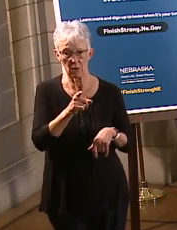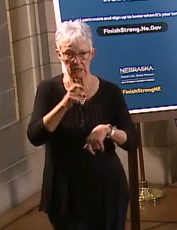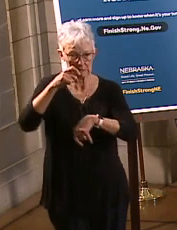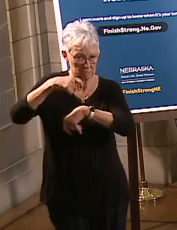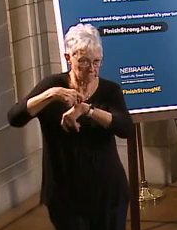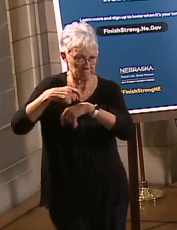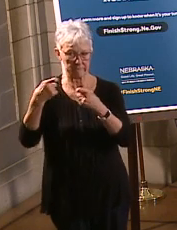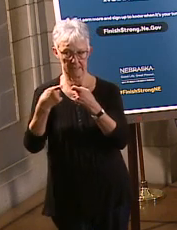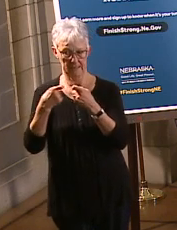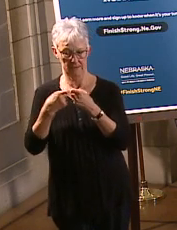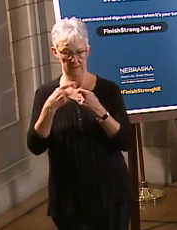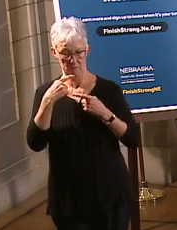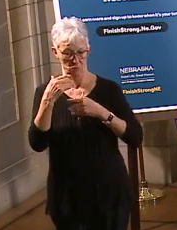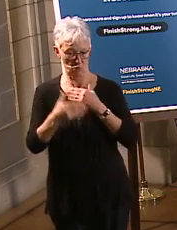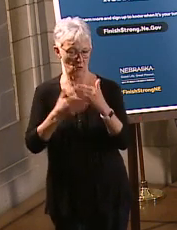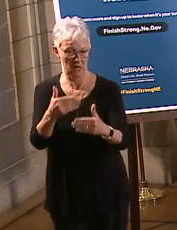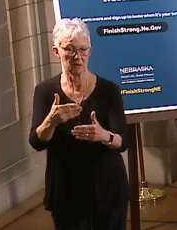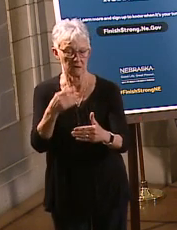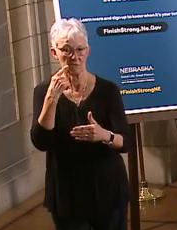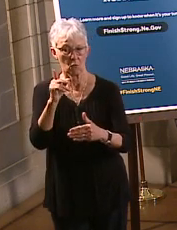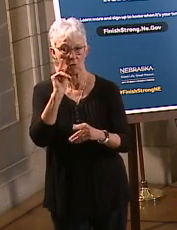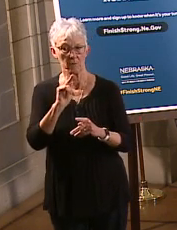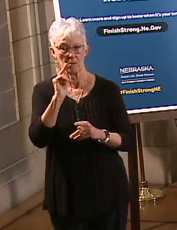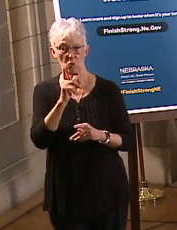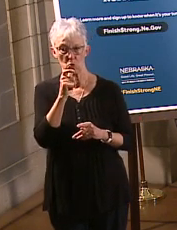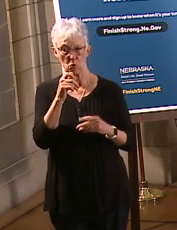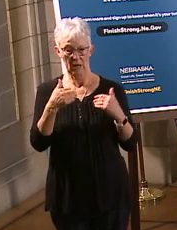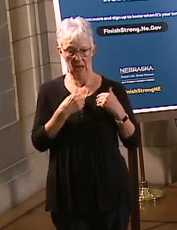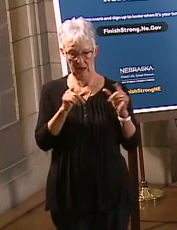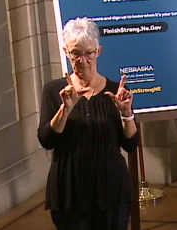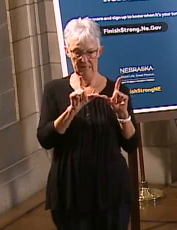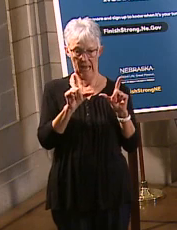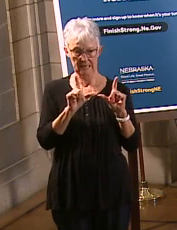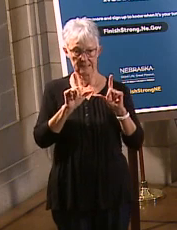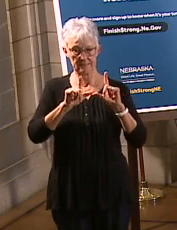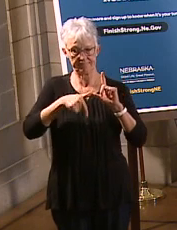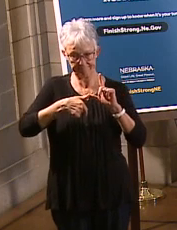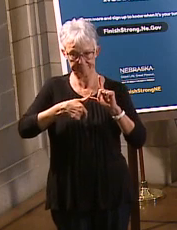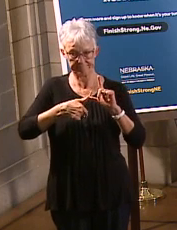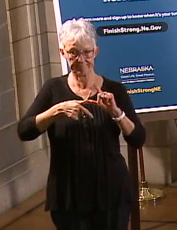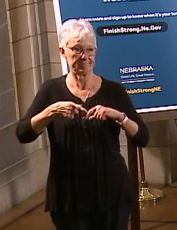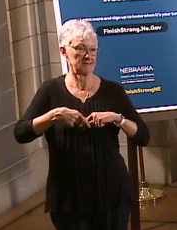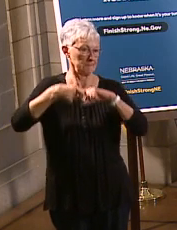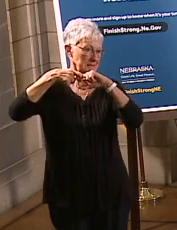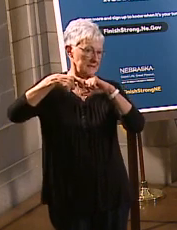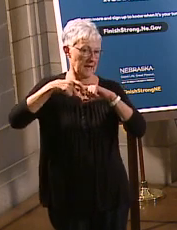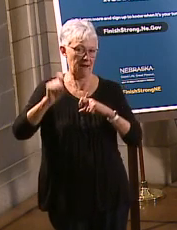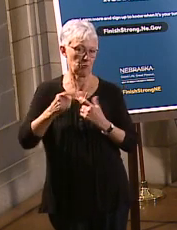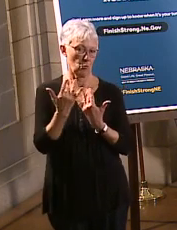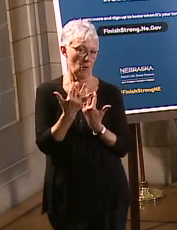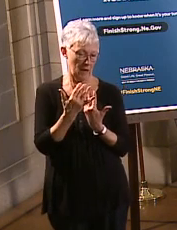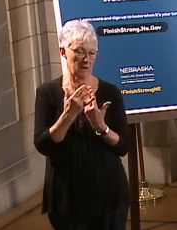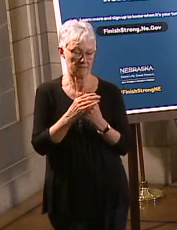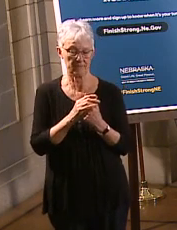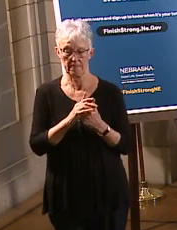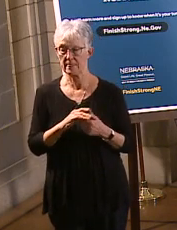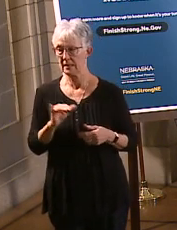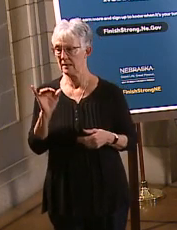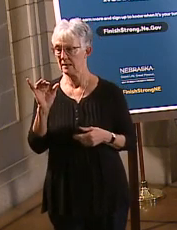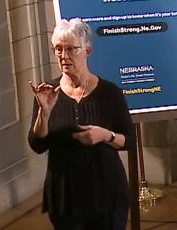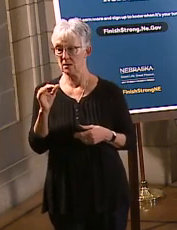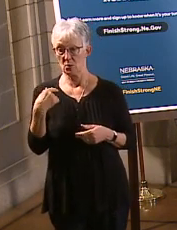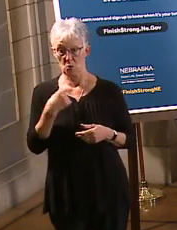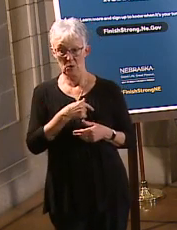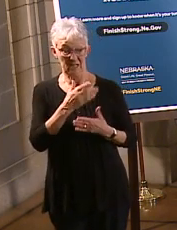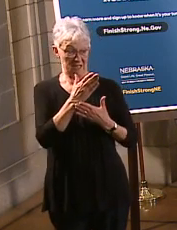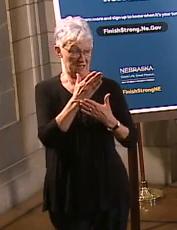for Nebraskans whose license has been suspended to get reinstated, a first in the DMV world. Following are just a couple of the comments we received